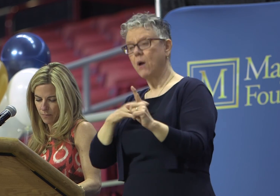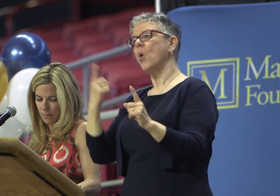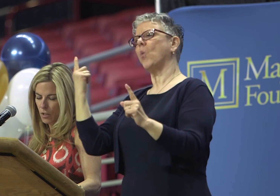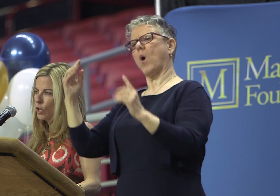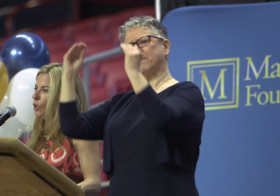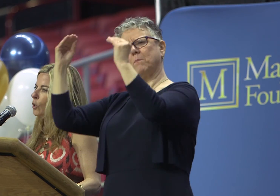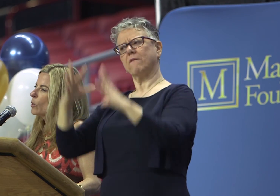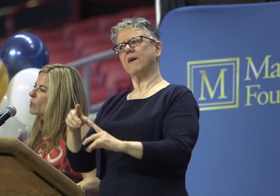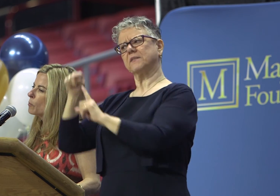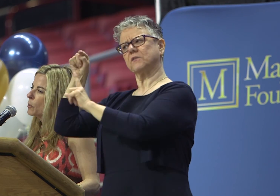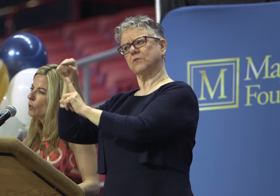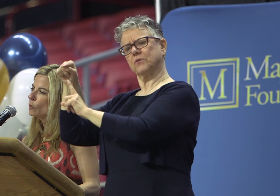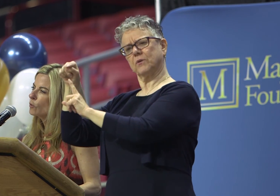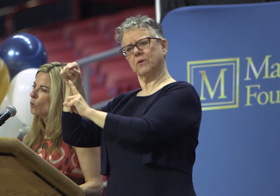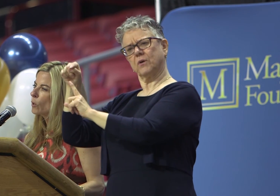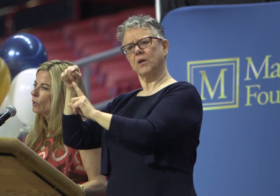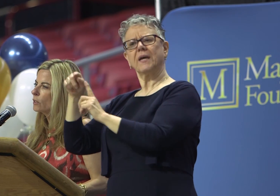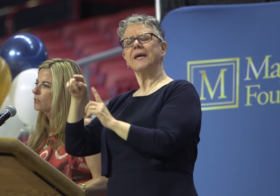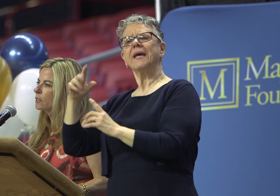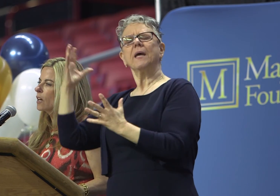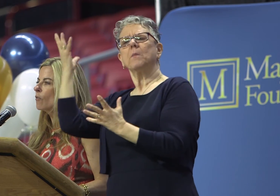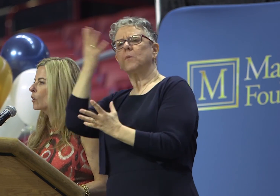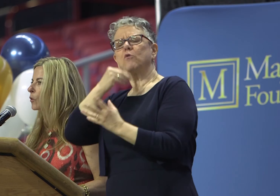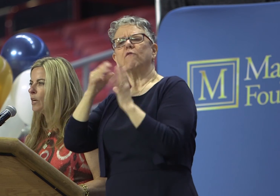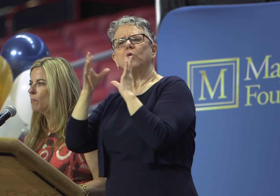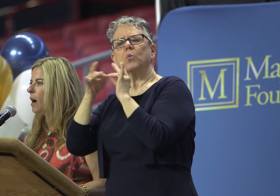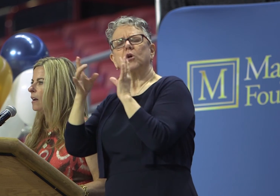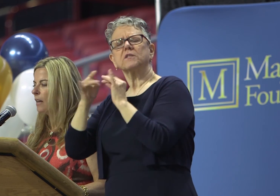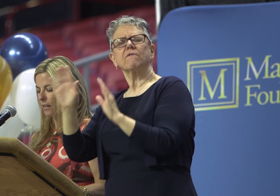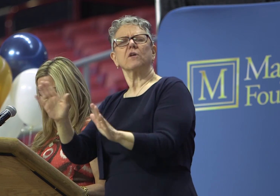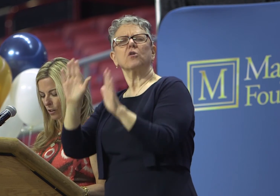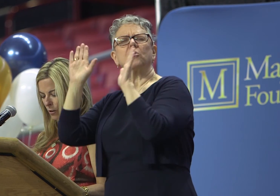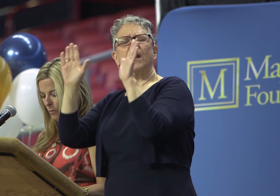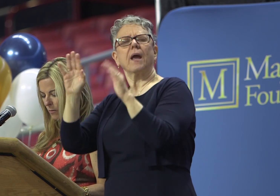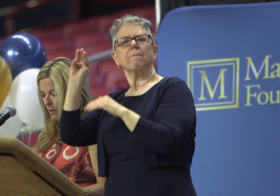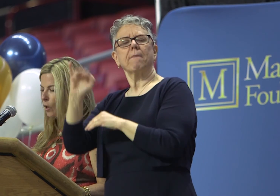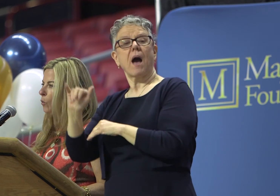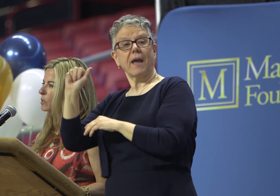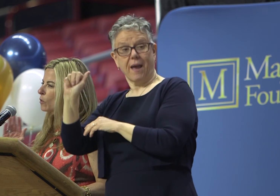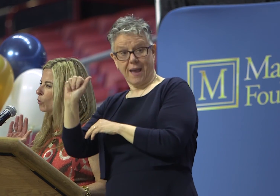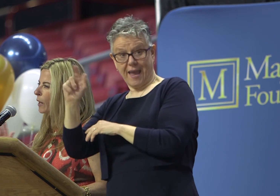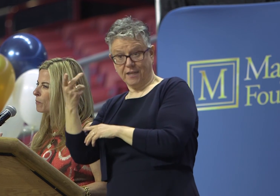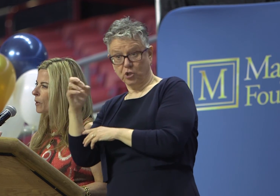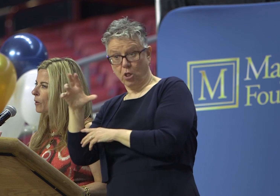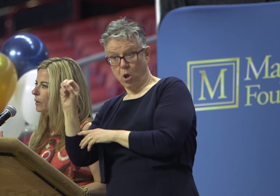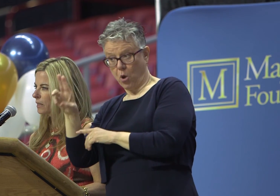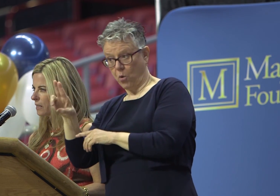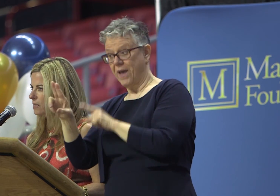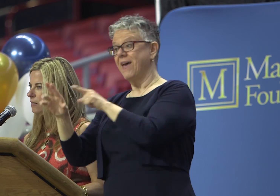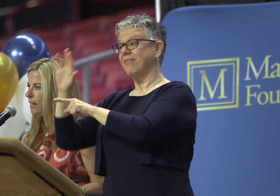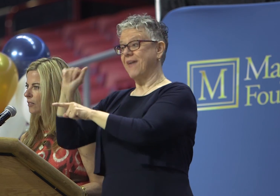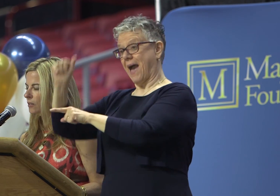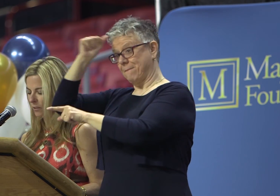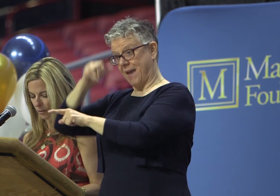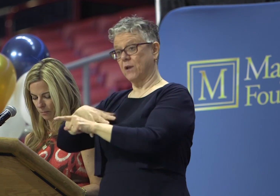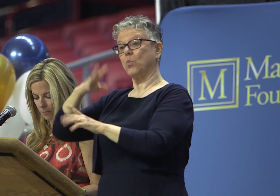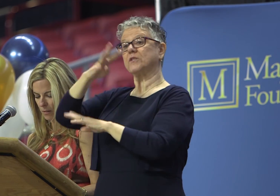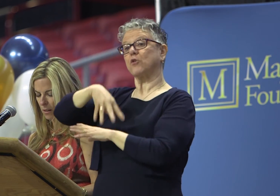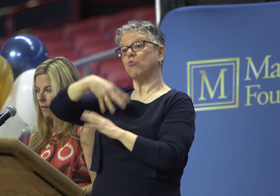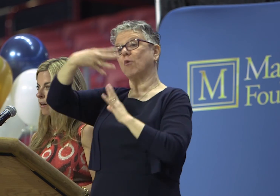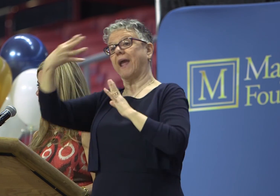professor who, in the beautiful words of the great Maya Angelou, was the rainbow in his